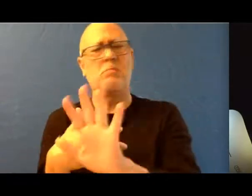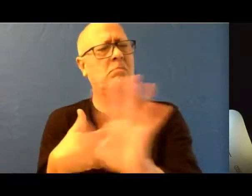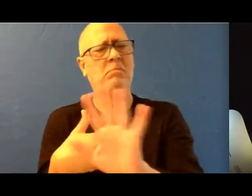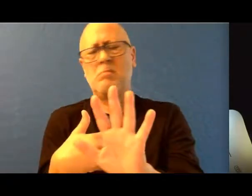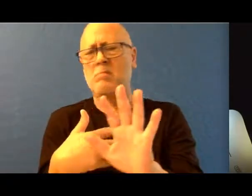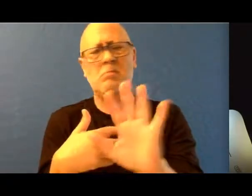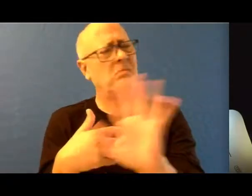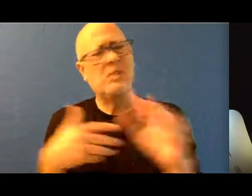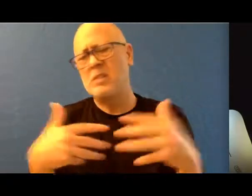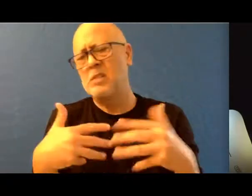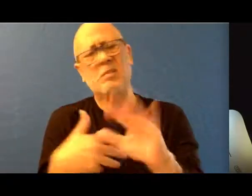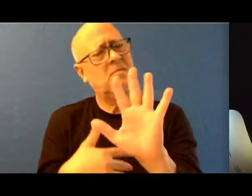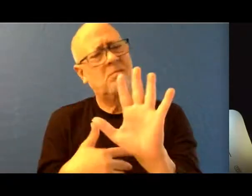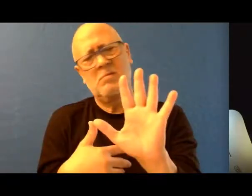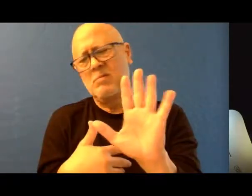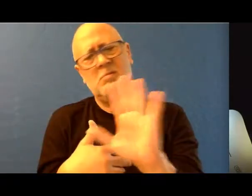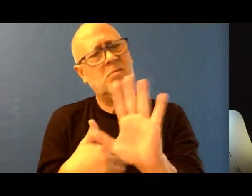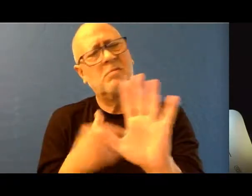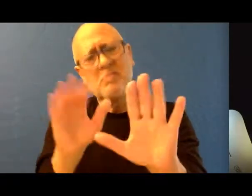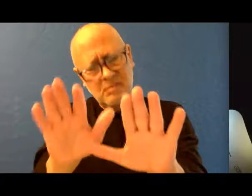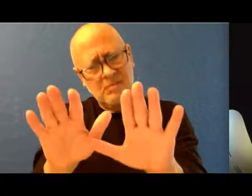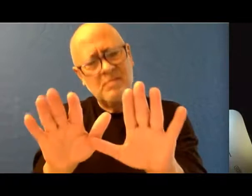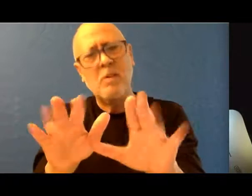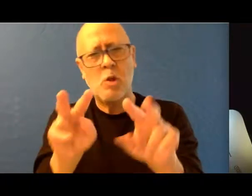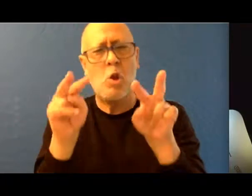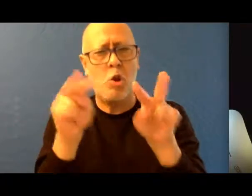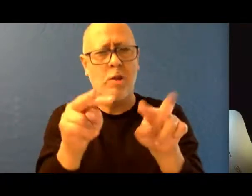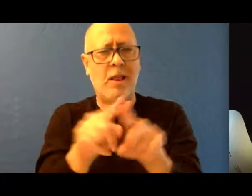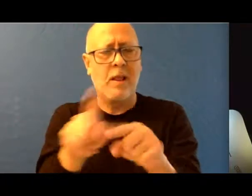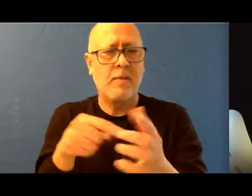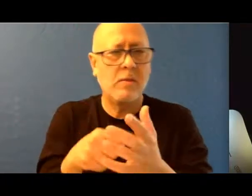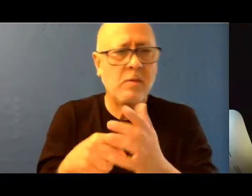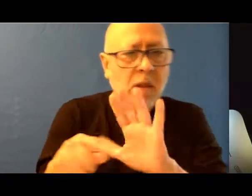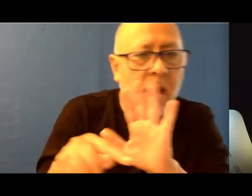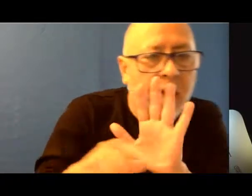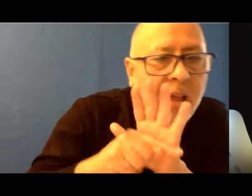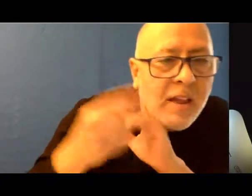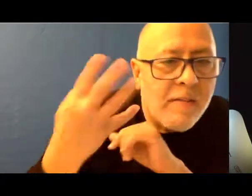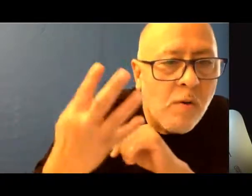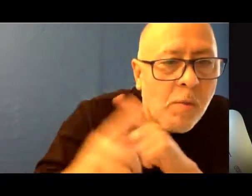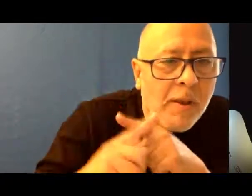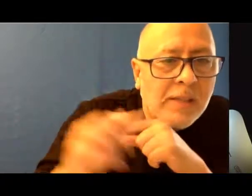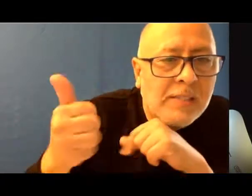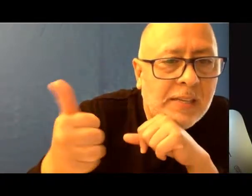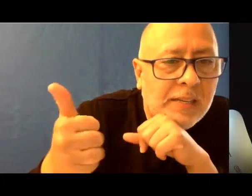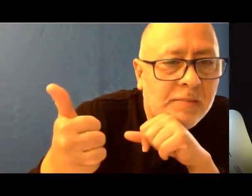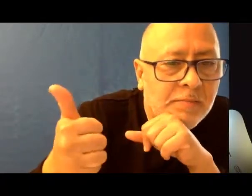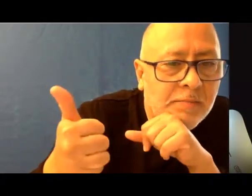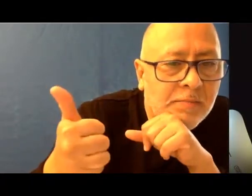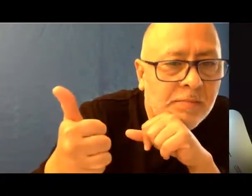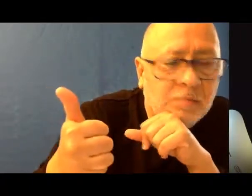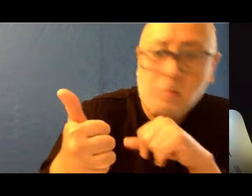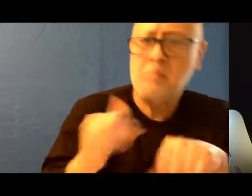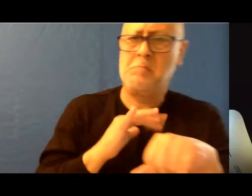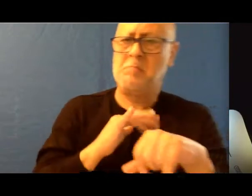Don't. Just really look at it like this. Negative 4 plus 10. Okay, let's